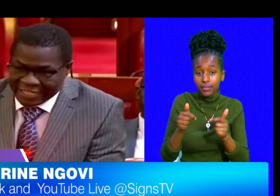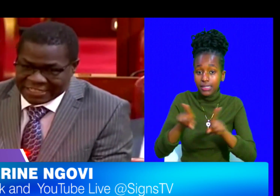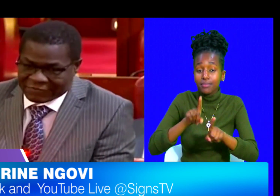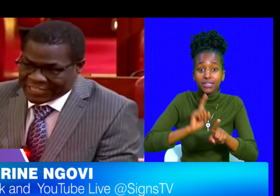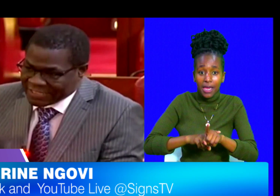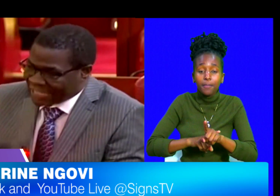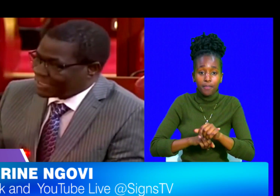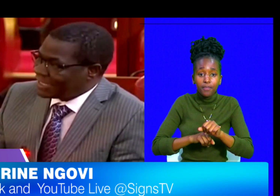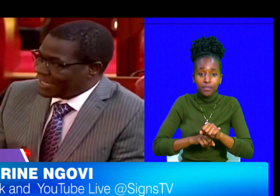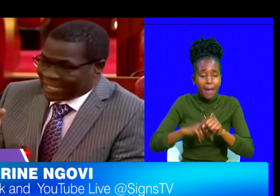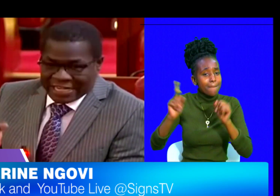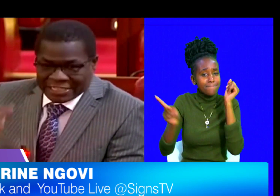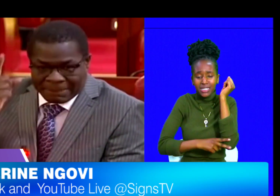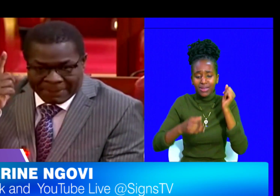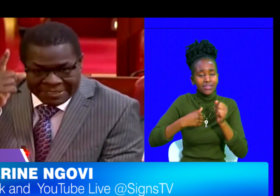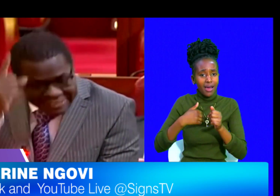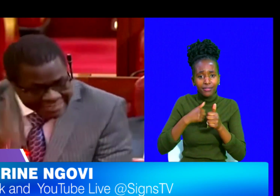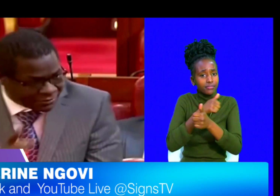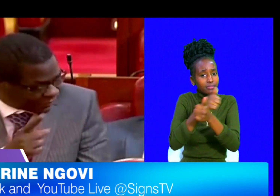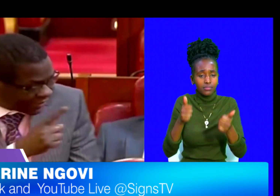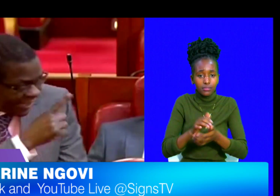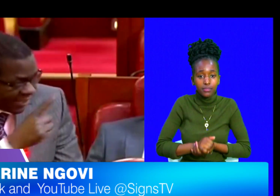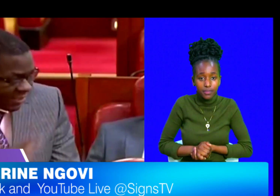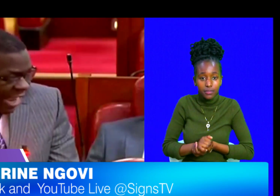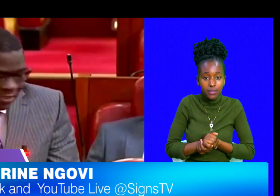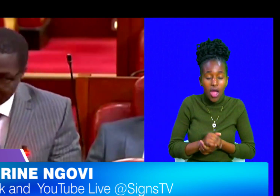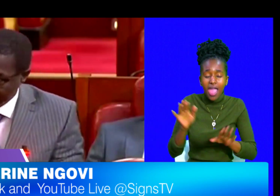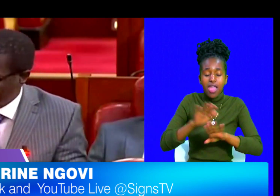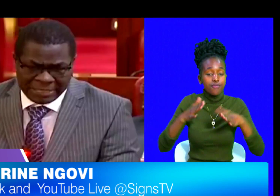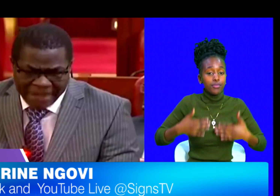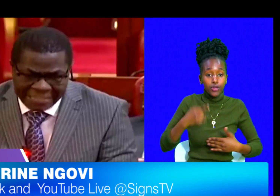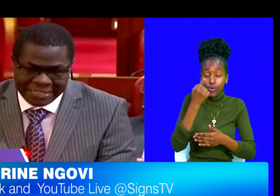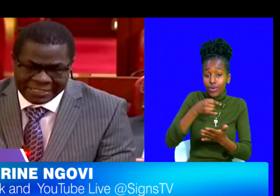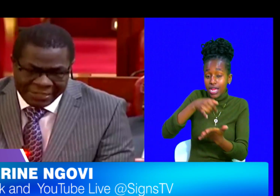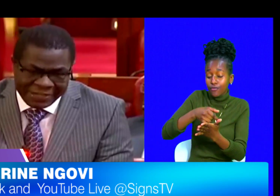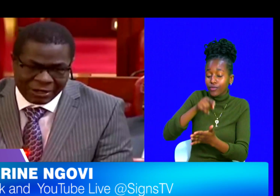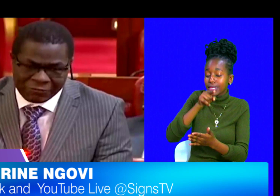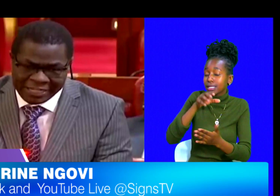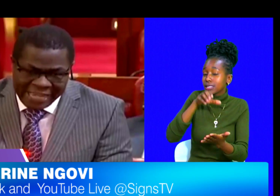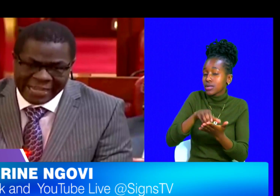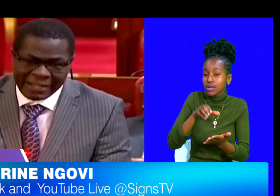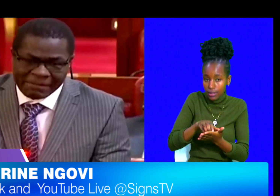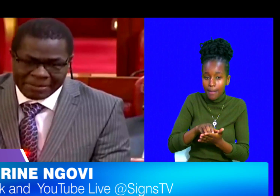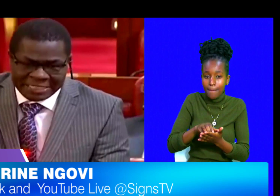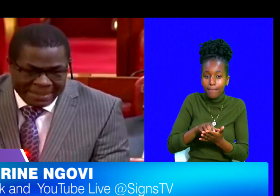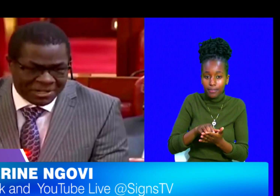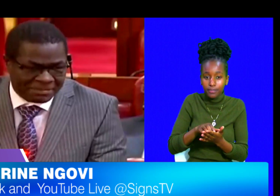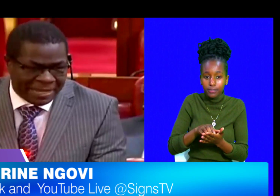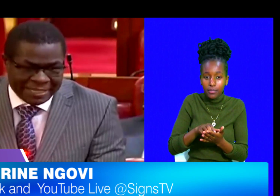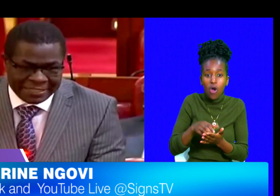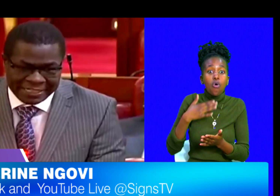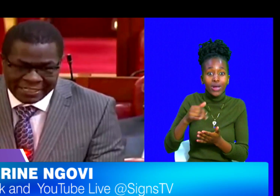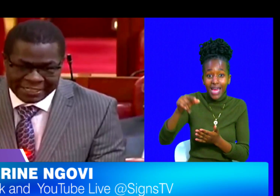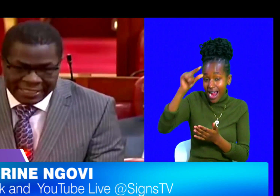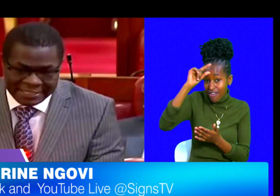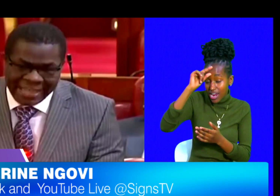taken against the financiers and the perpetrators of this heinous act. We will demand that the governor of Kirinyaga be summoned